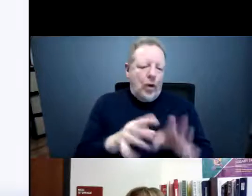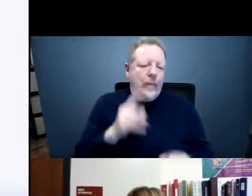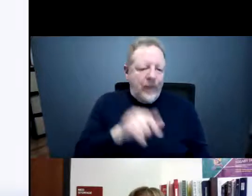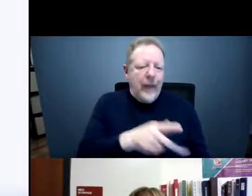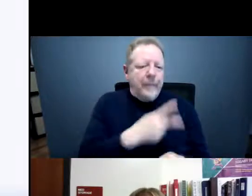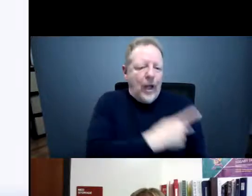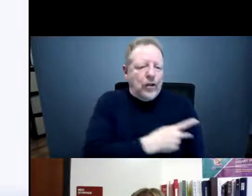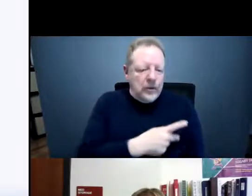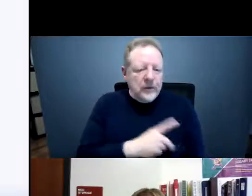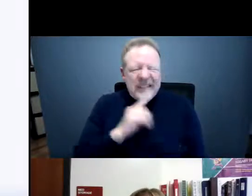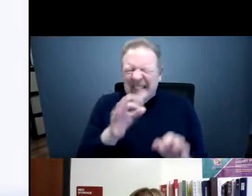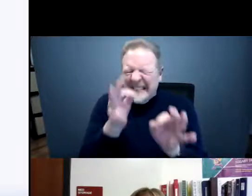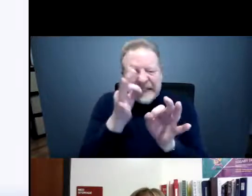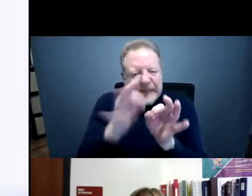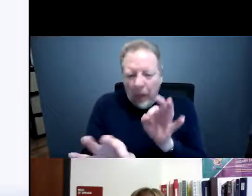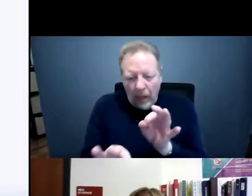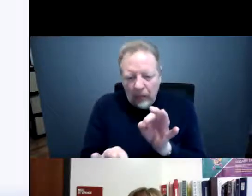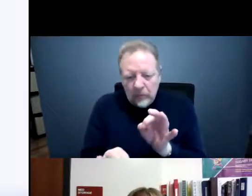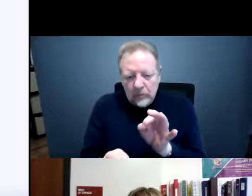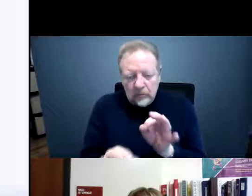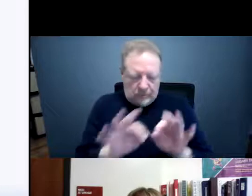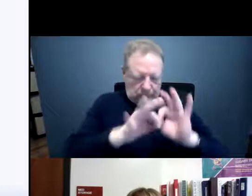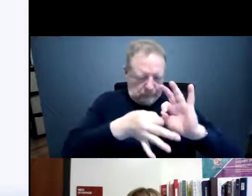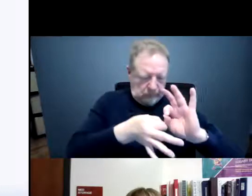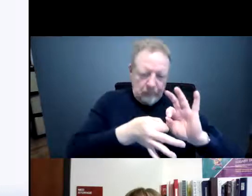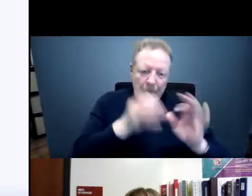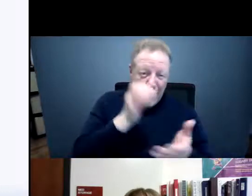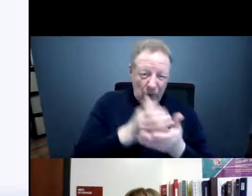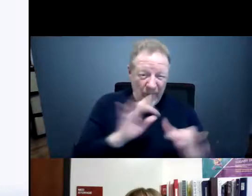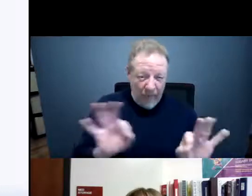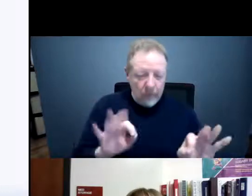It's a simple thing, but it's super helpful.